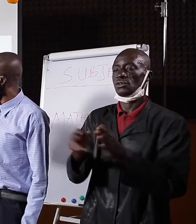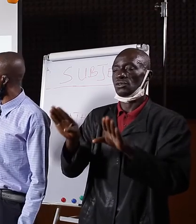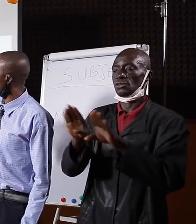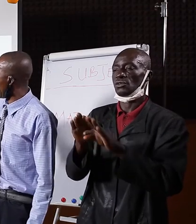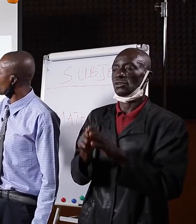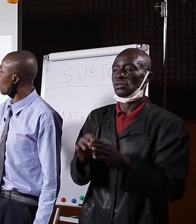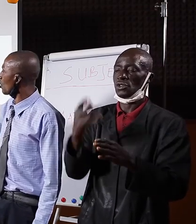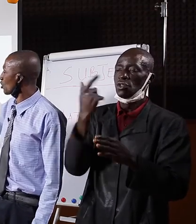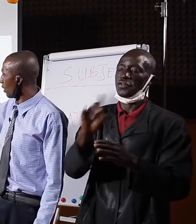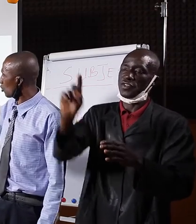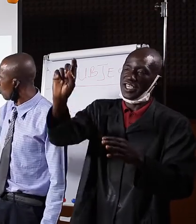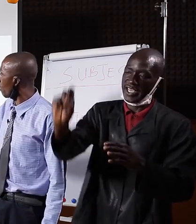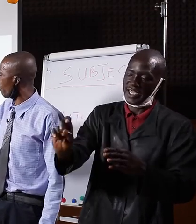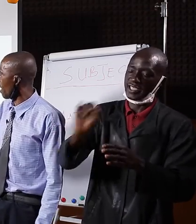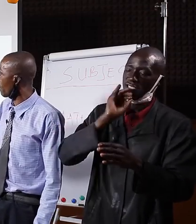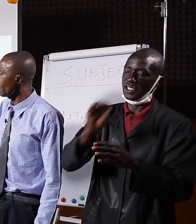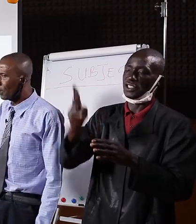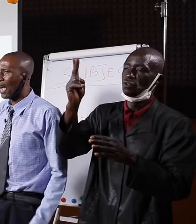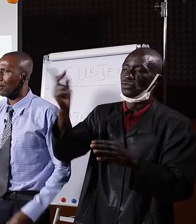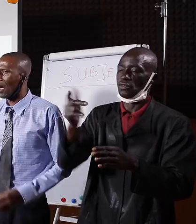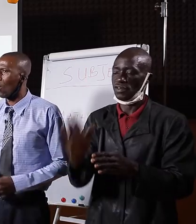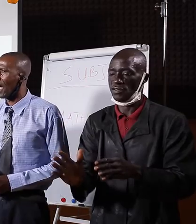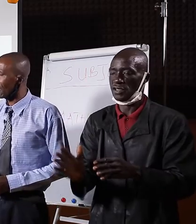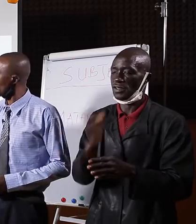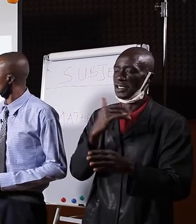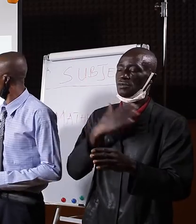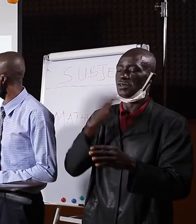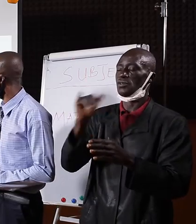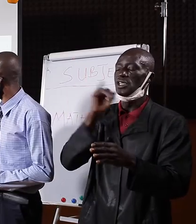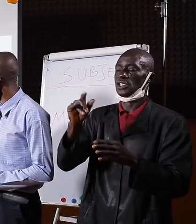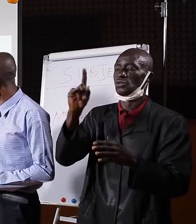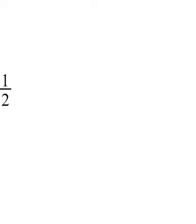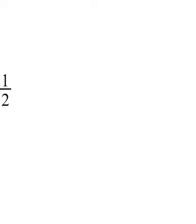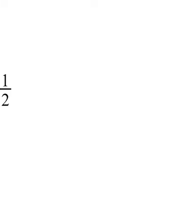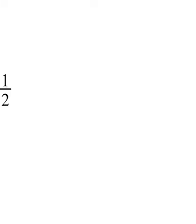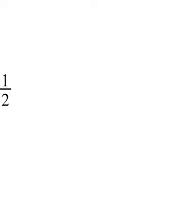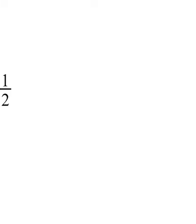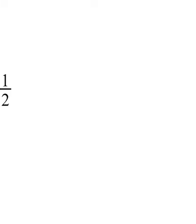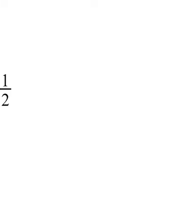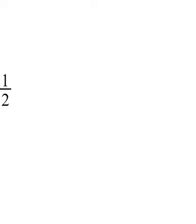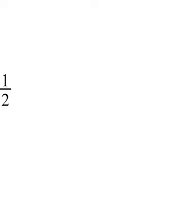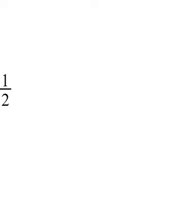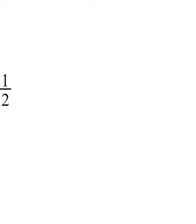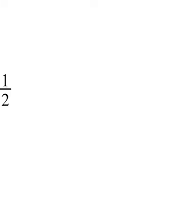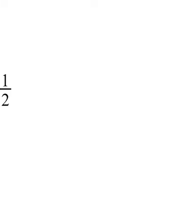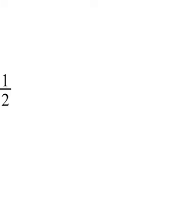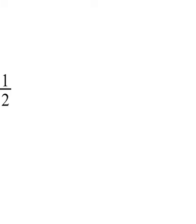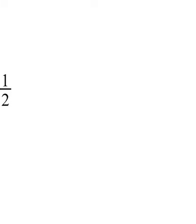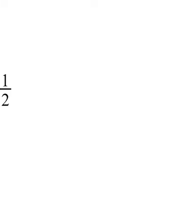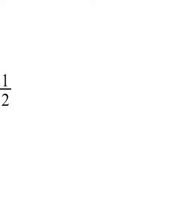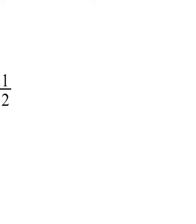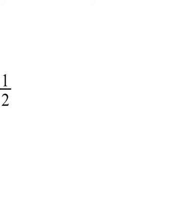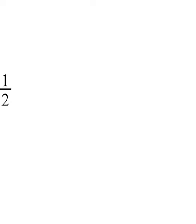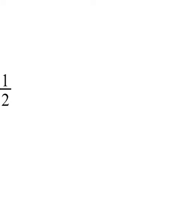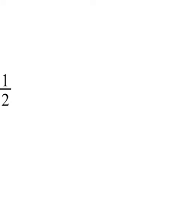Conclusively, my x is equals to 2 over 5, and my y equals to 1 over 2. My x equals to 2 over 5,